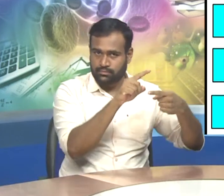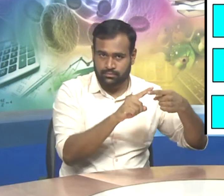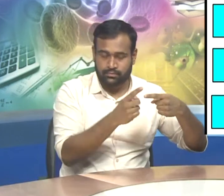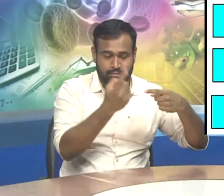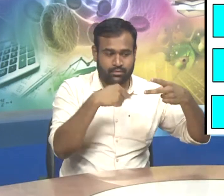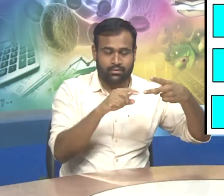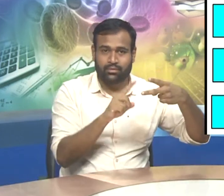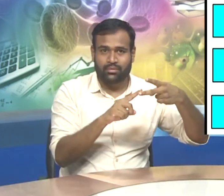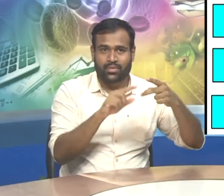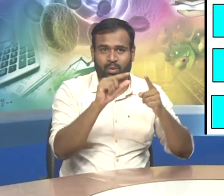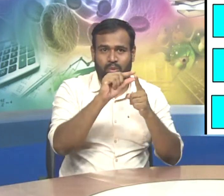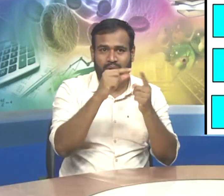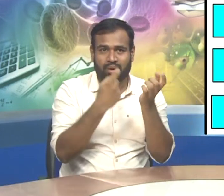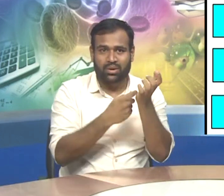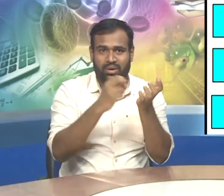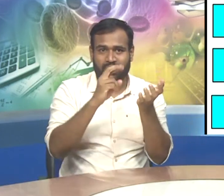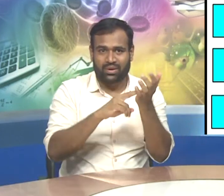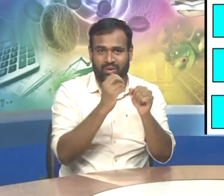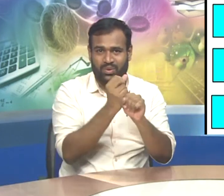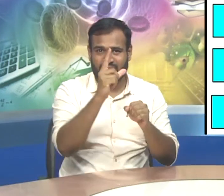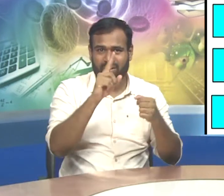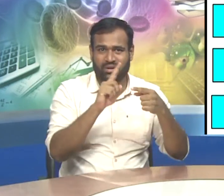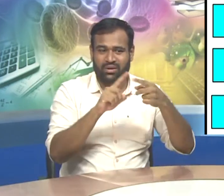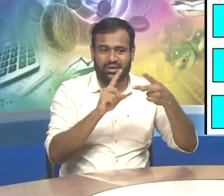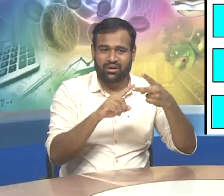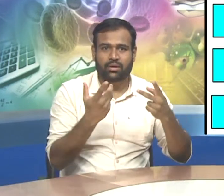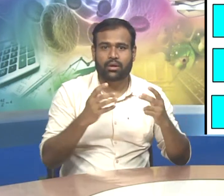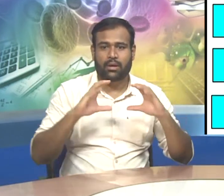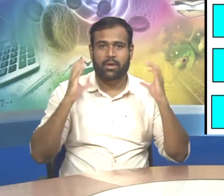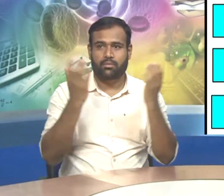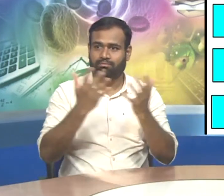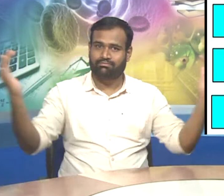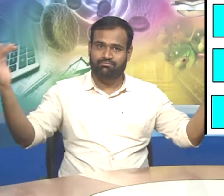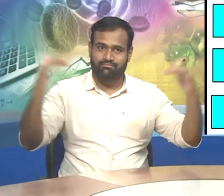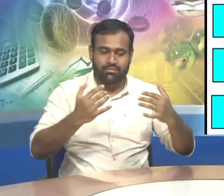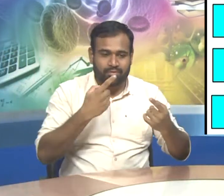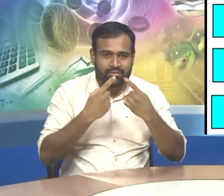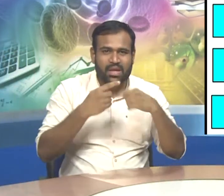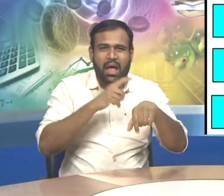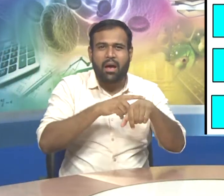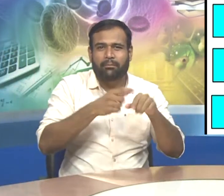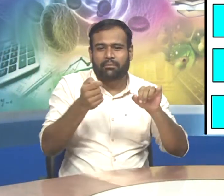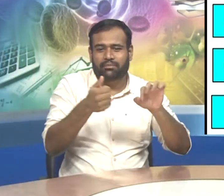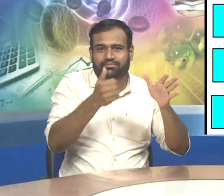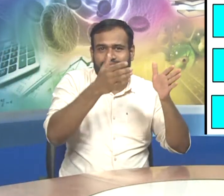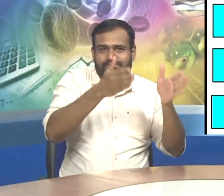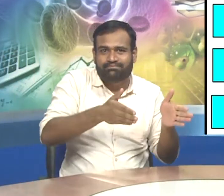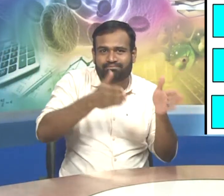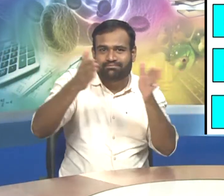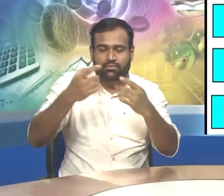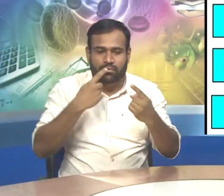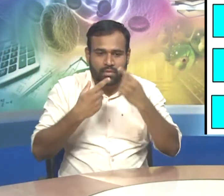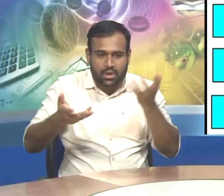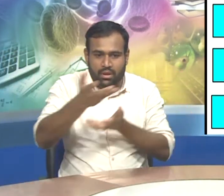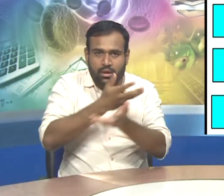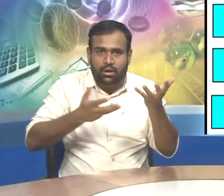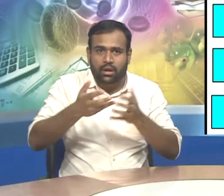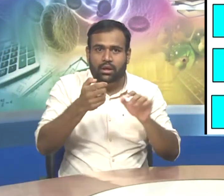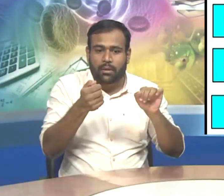So we call it as summon. Second is prorogue. It is a discontinuing of the sessions of the parliament